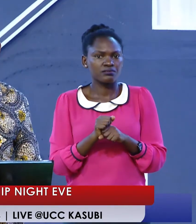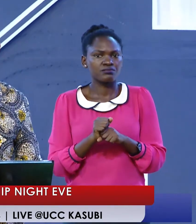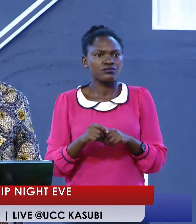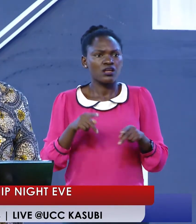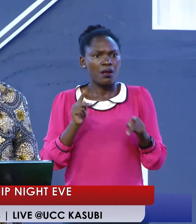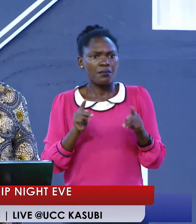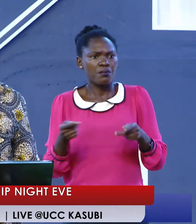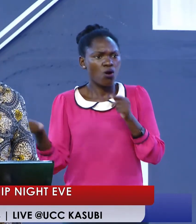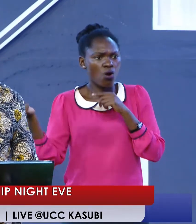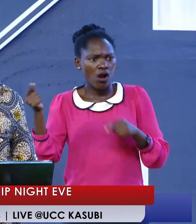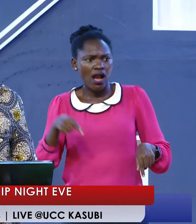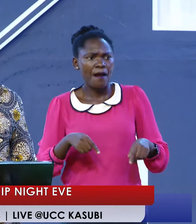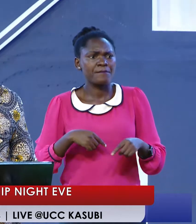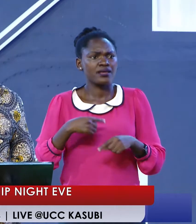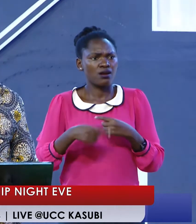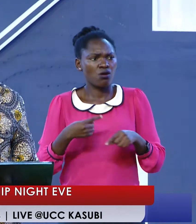hurriedly